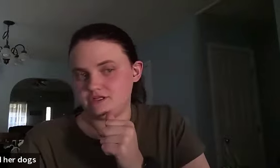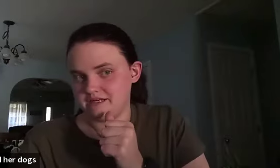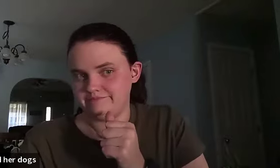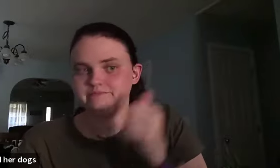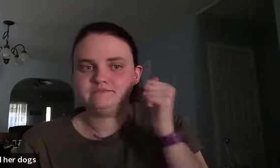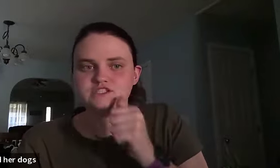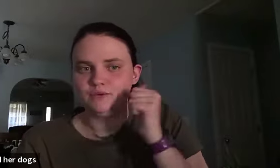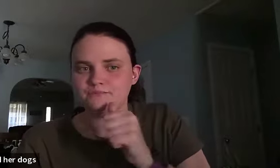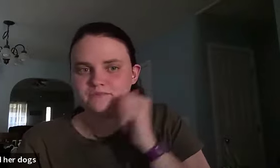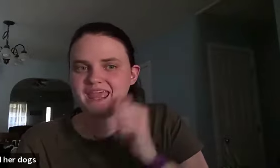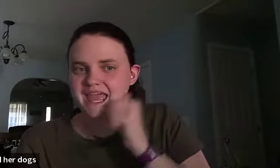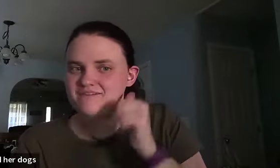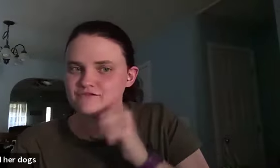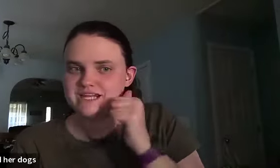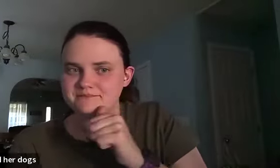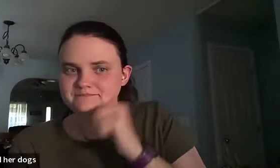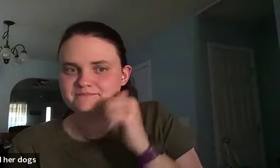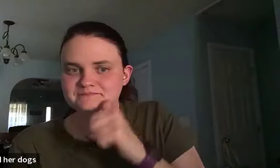different sign. So every day.